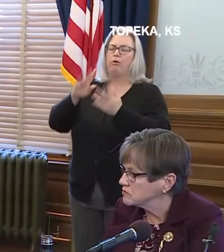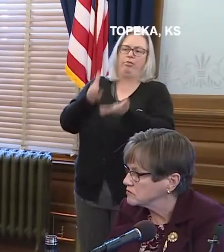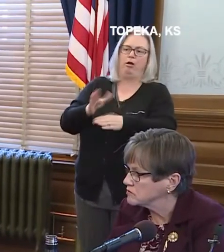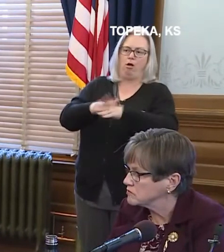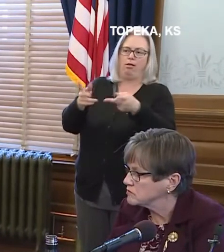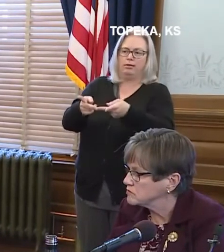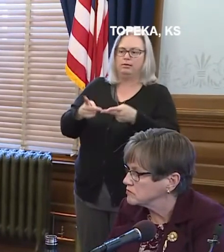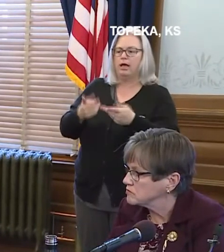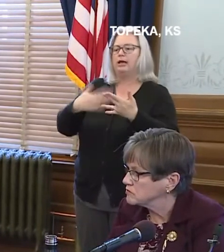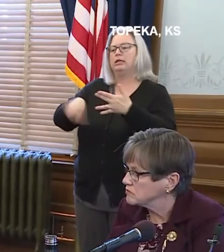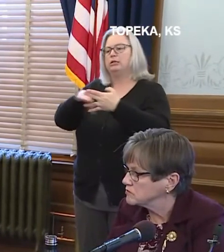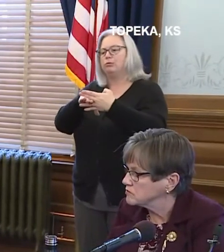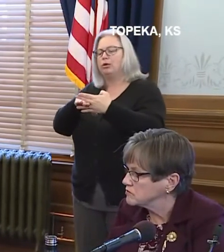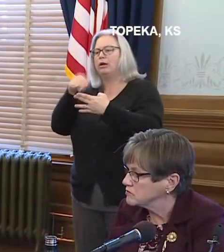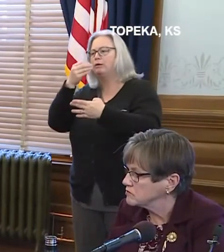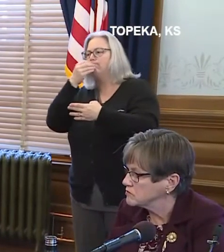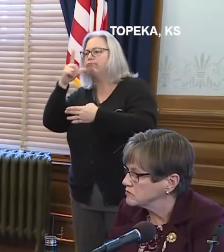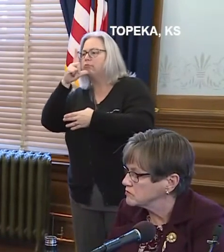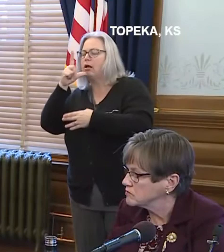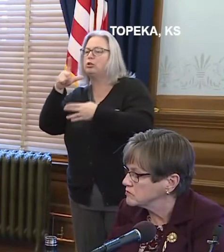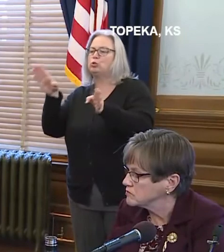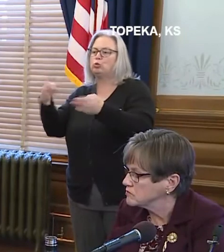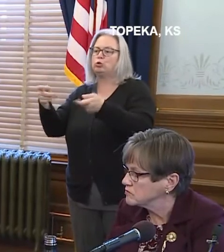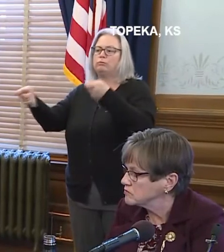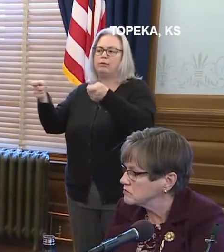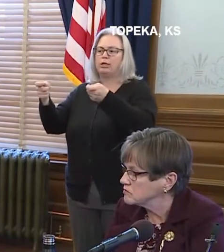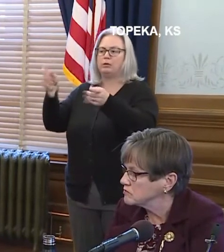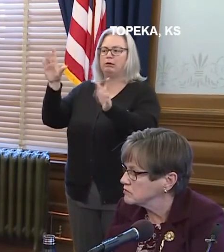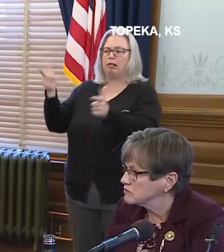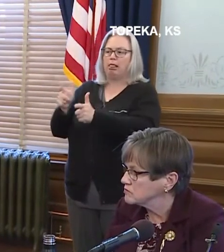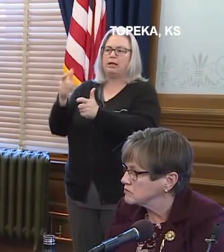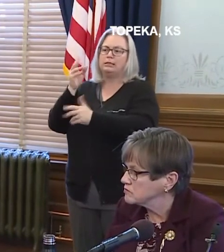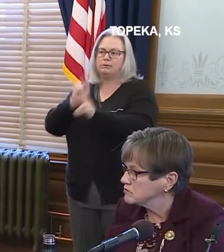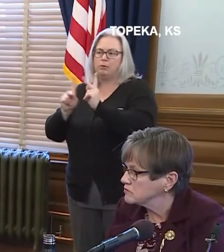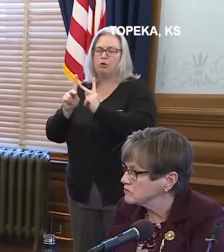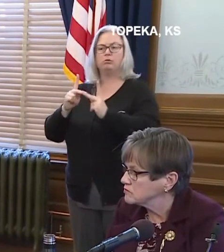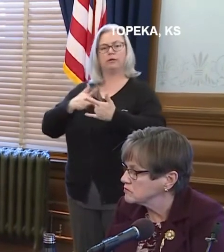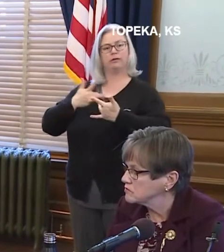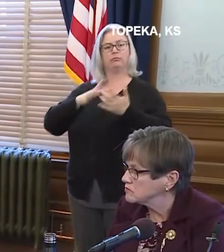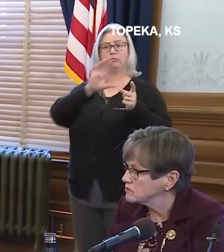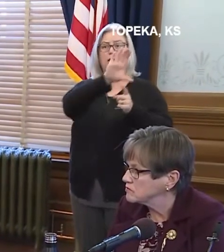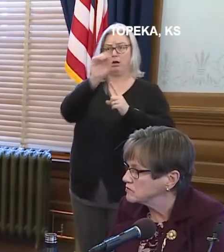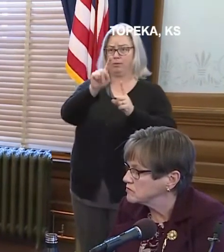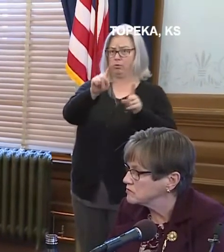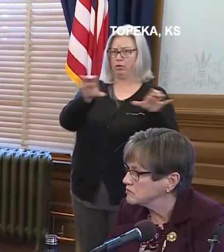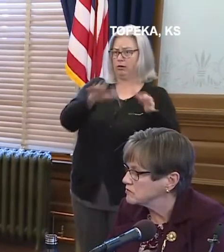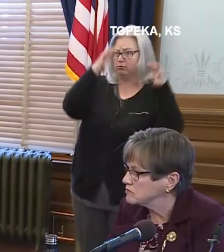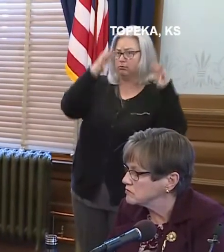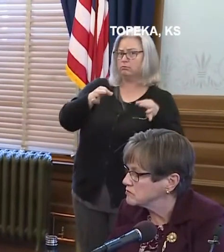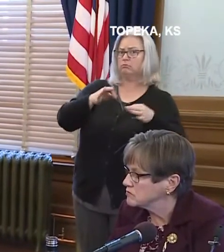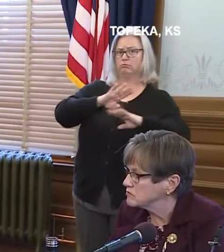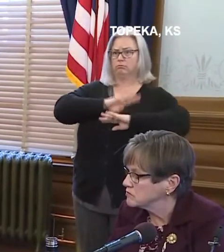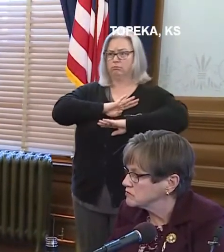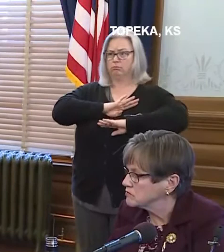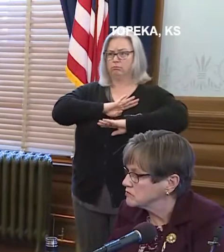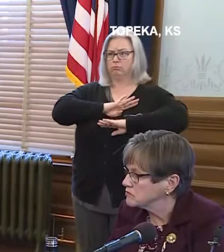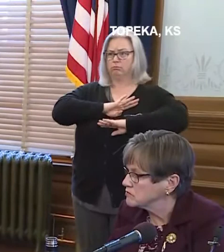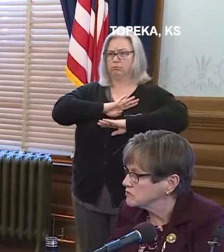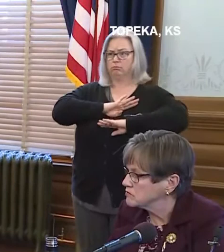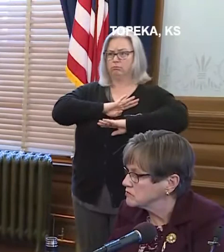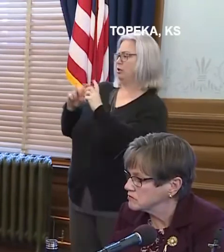management, etc. So I'm very comfortable with what they've done as corporations, what our local health departments have done in